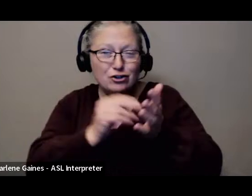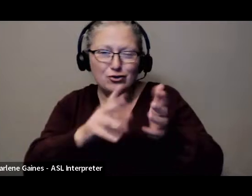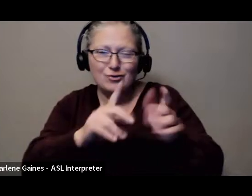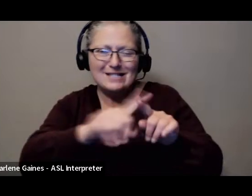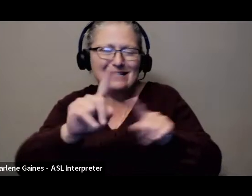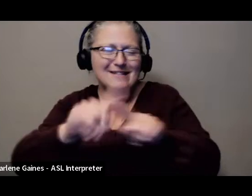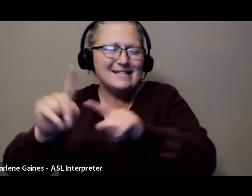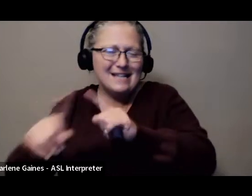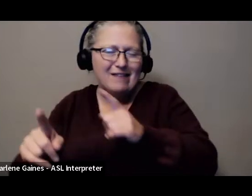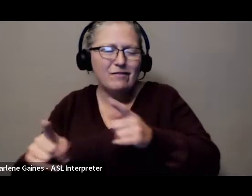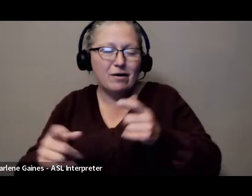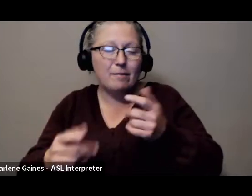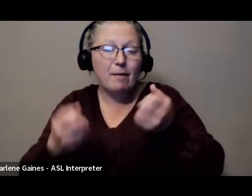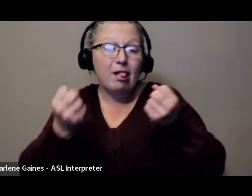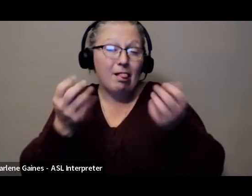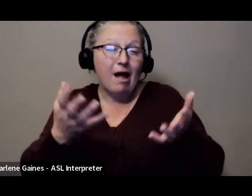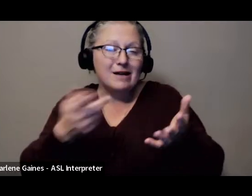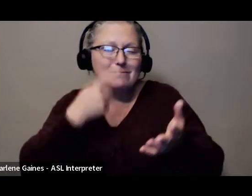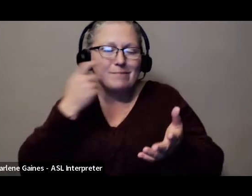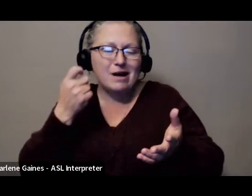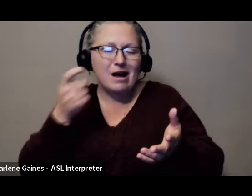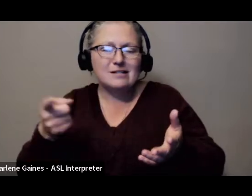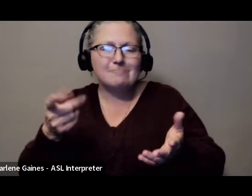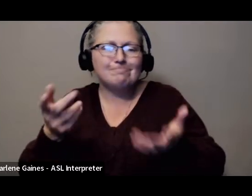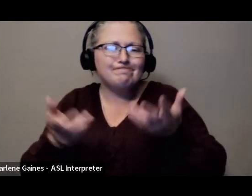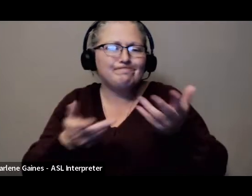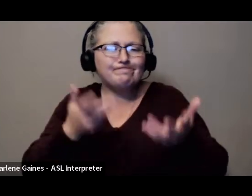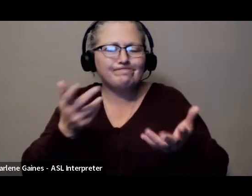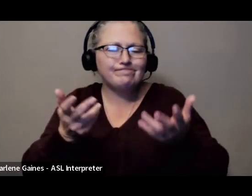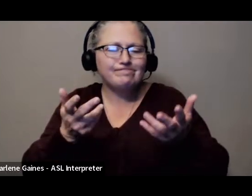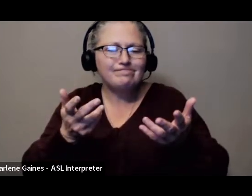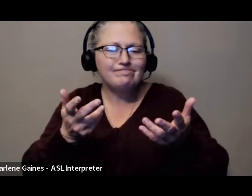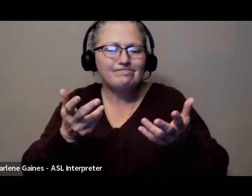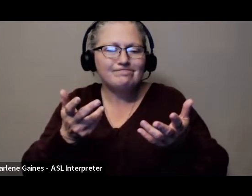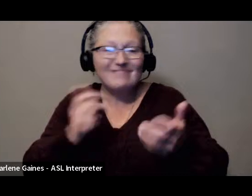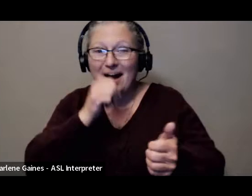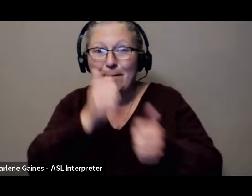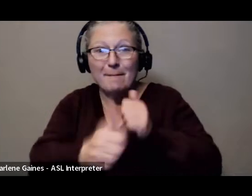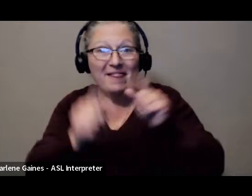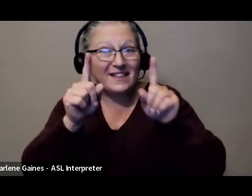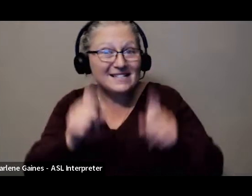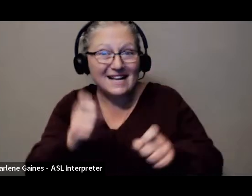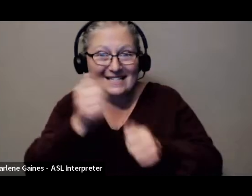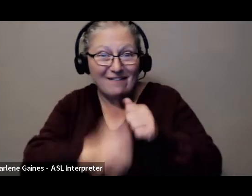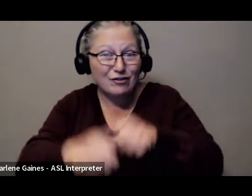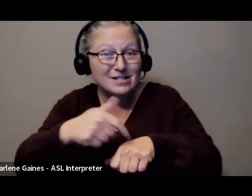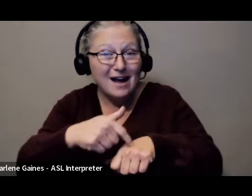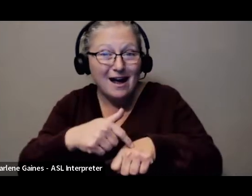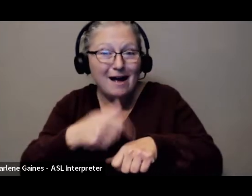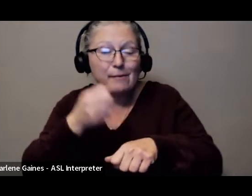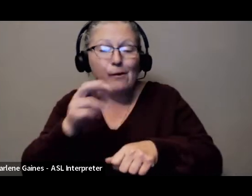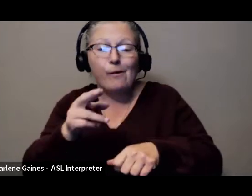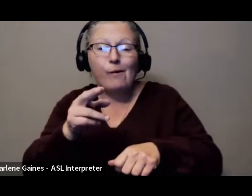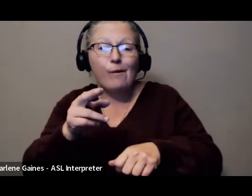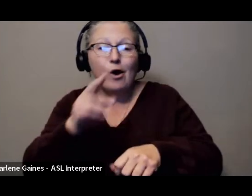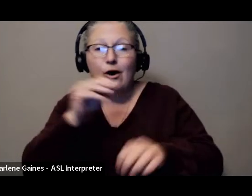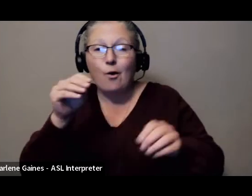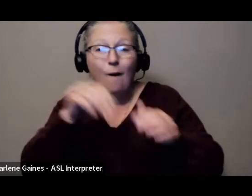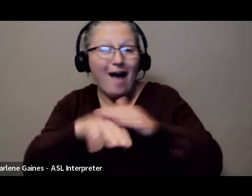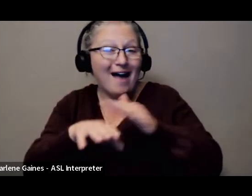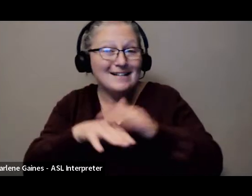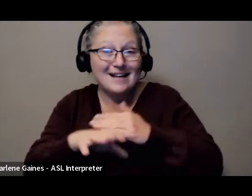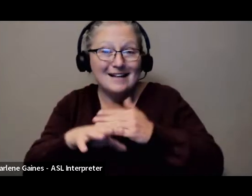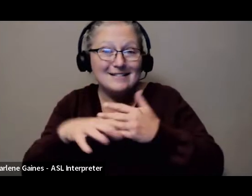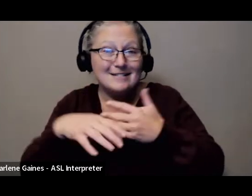different, but a lot of times it's a discouragement of not passing the test every time or not having access